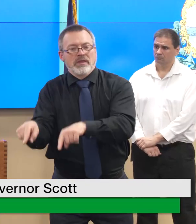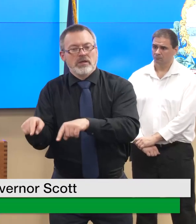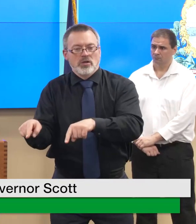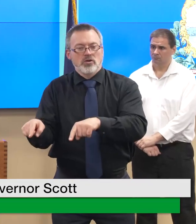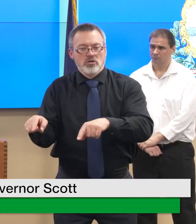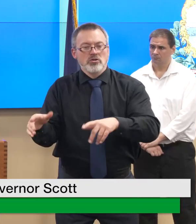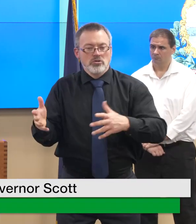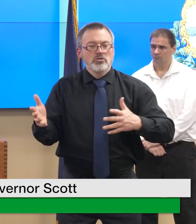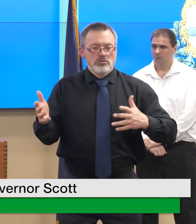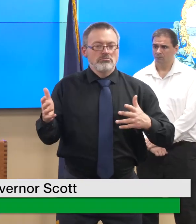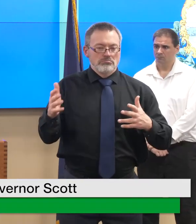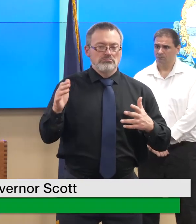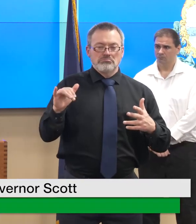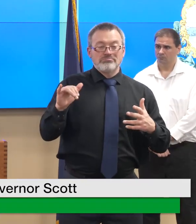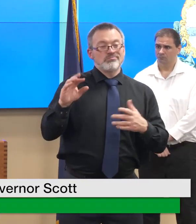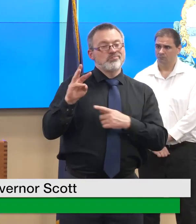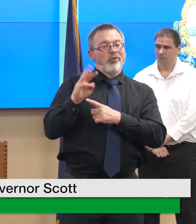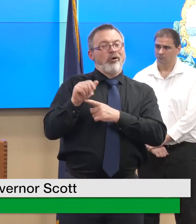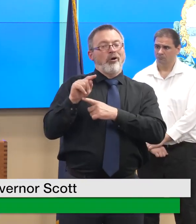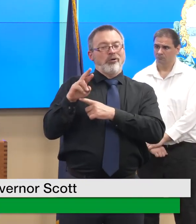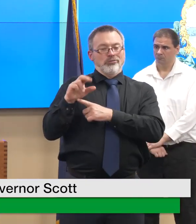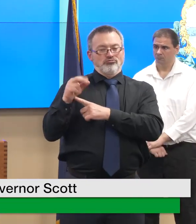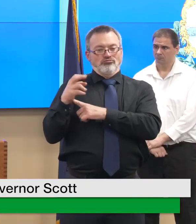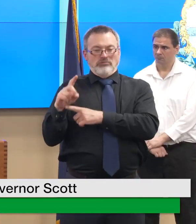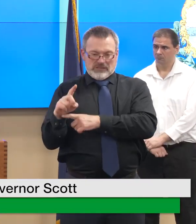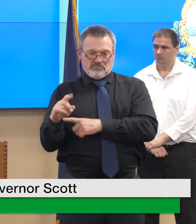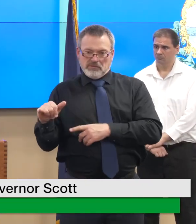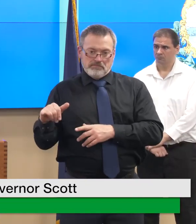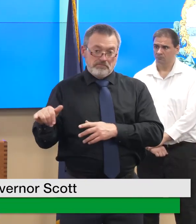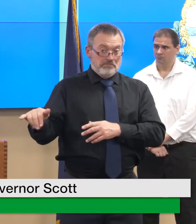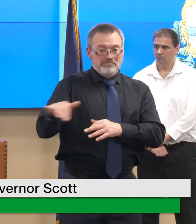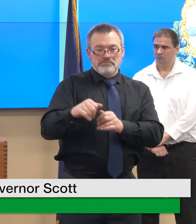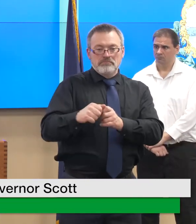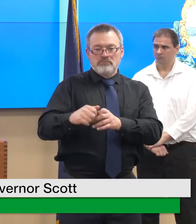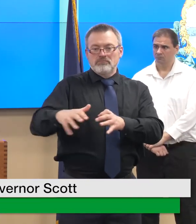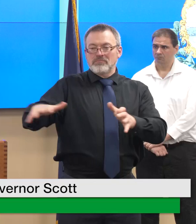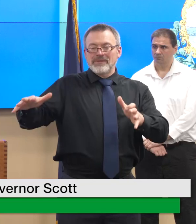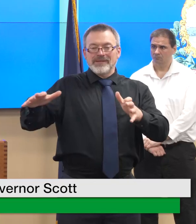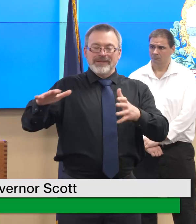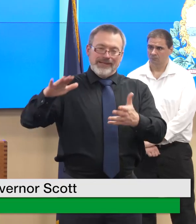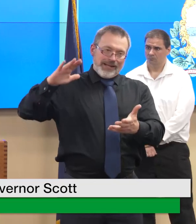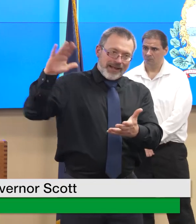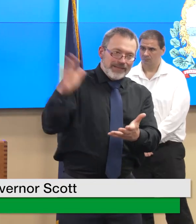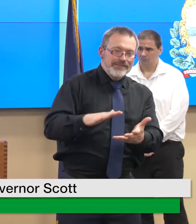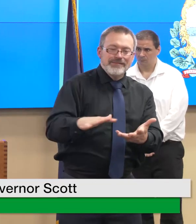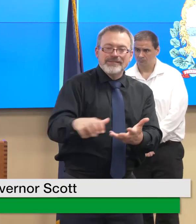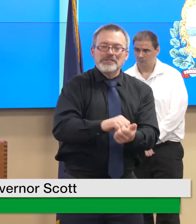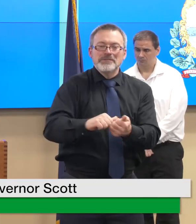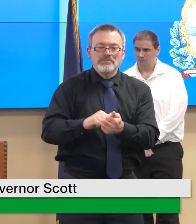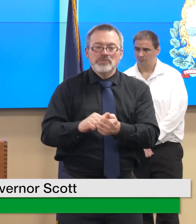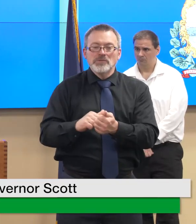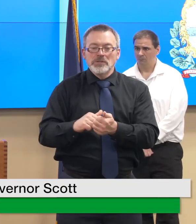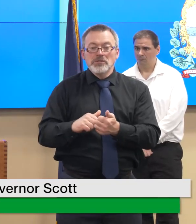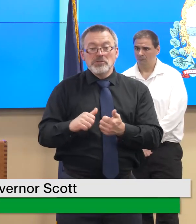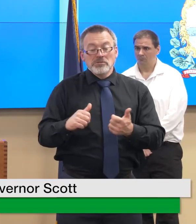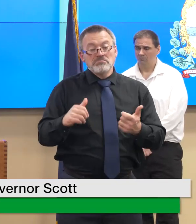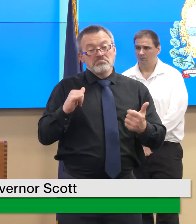rivers to spread out in places where they won't do as much damage, and hopefully protect our